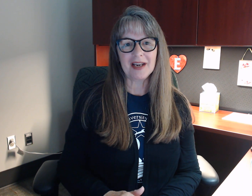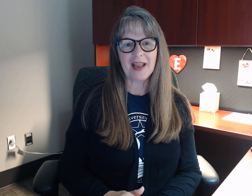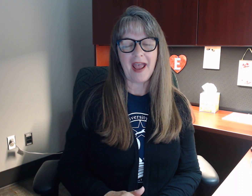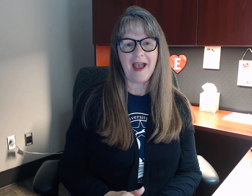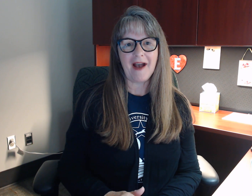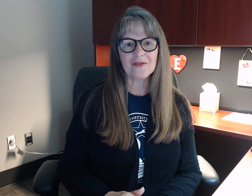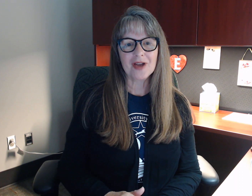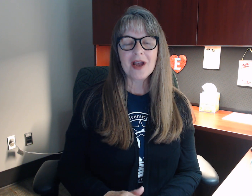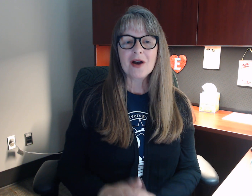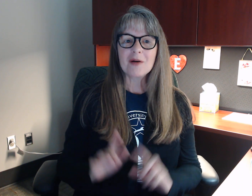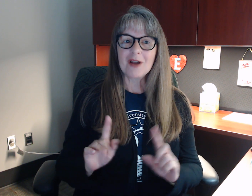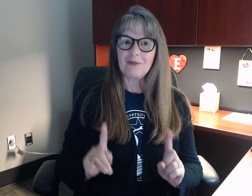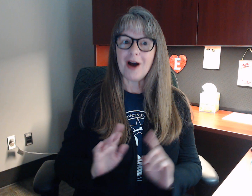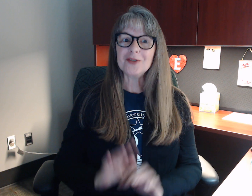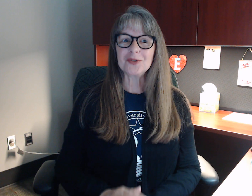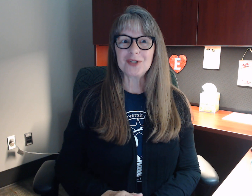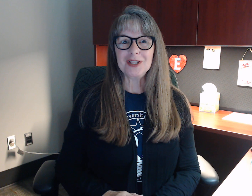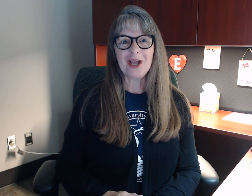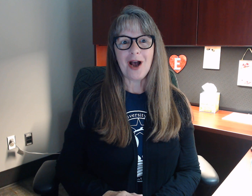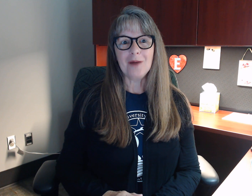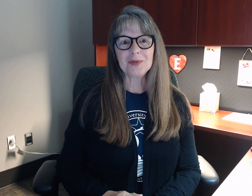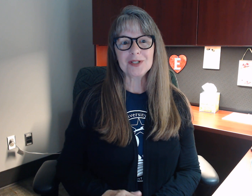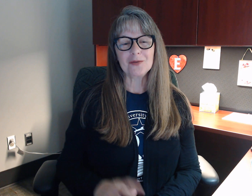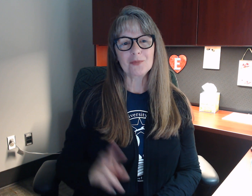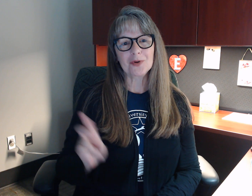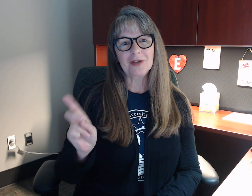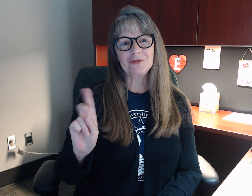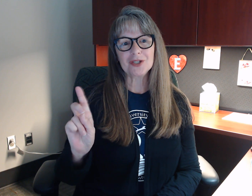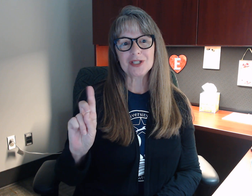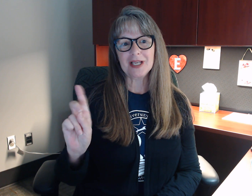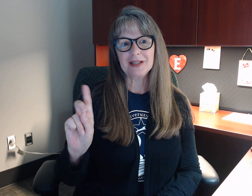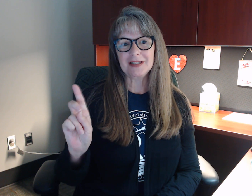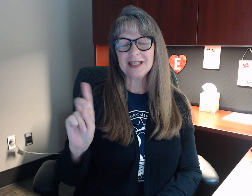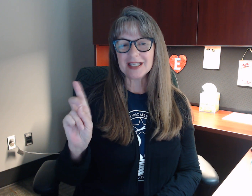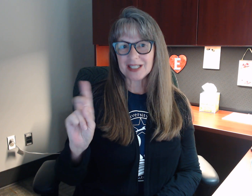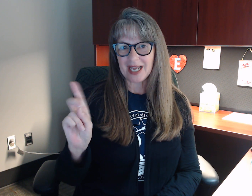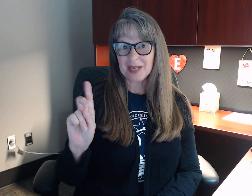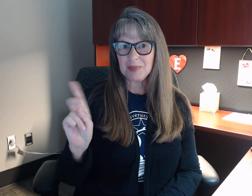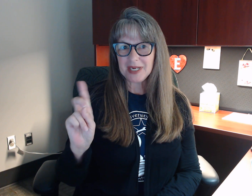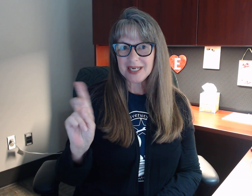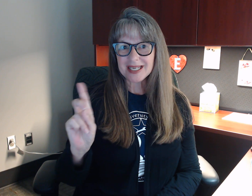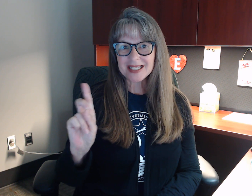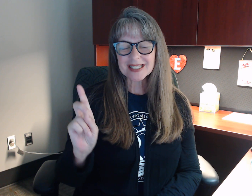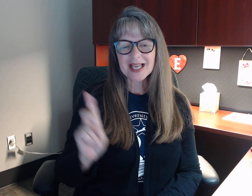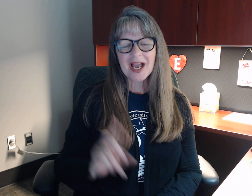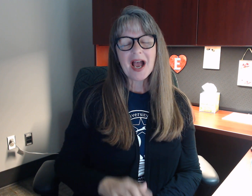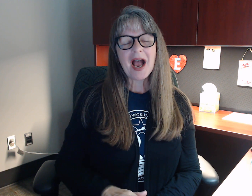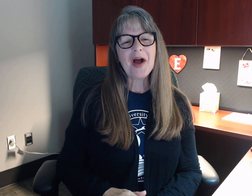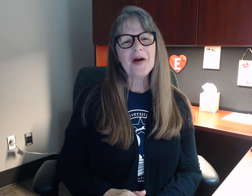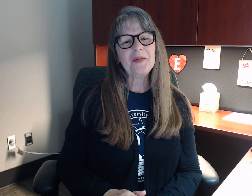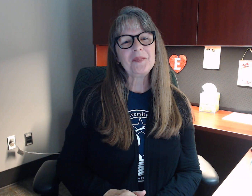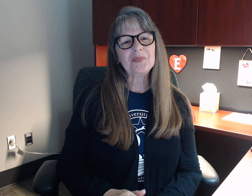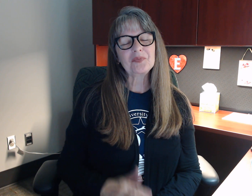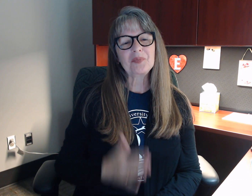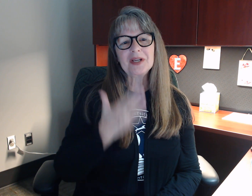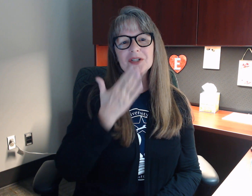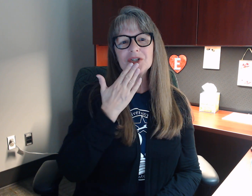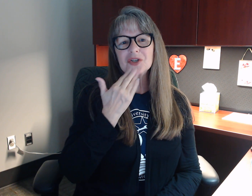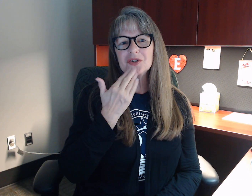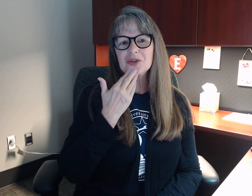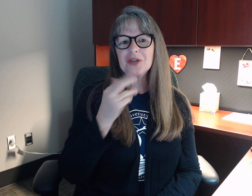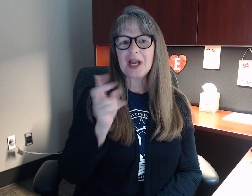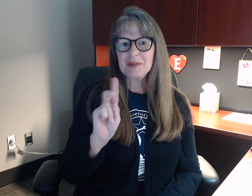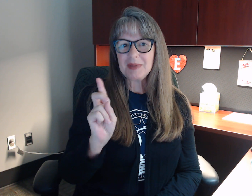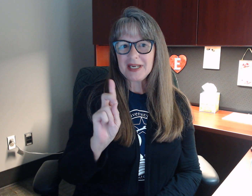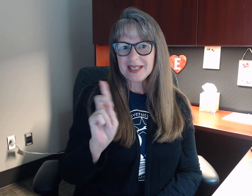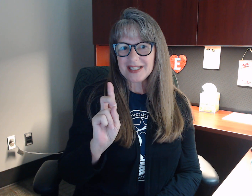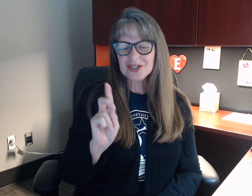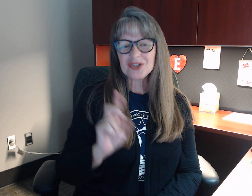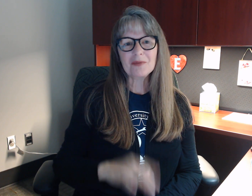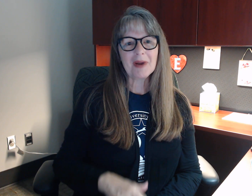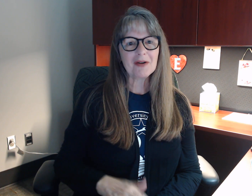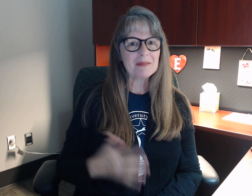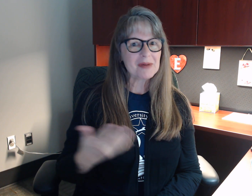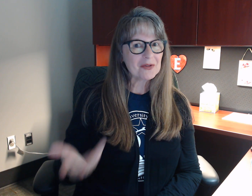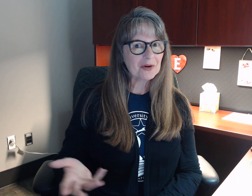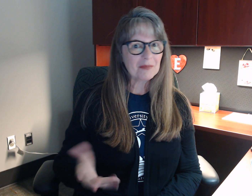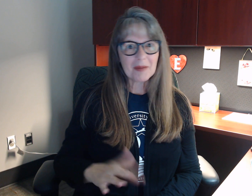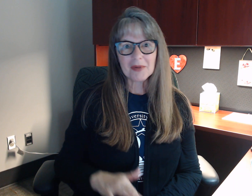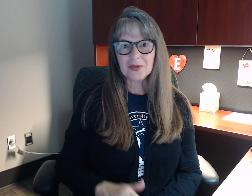half. I've also seen the opposite where they've just done this diabetes. But sugar diabetes, my grandmother, my mother used